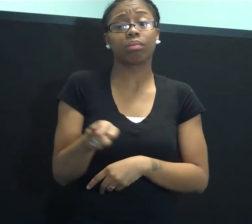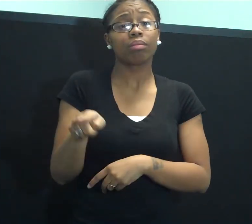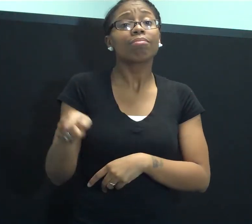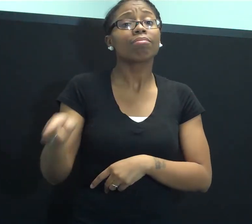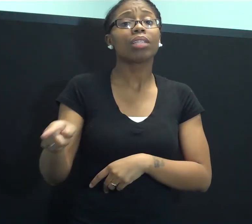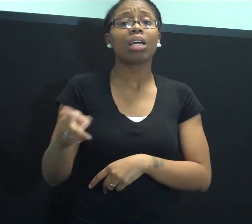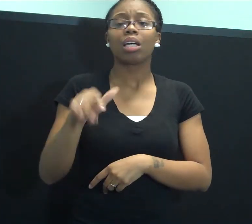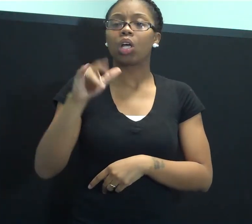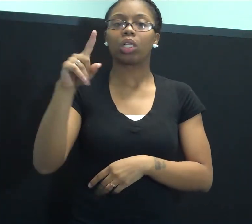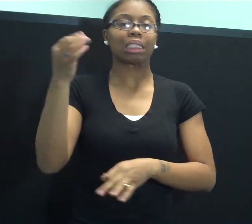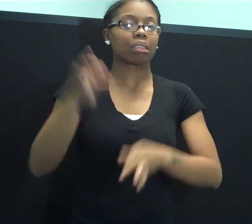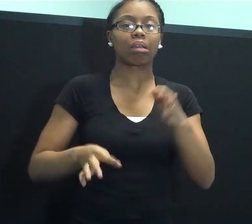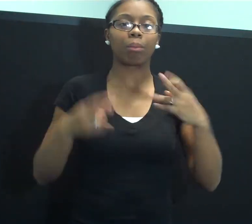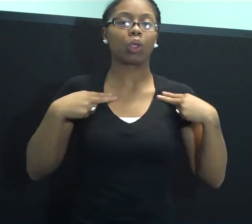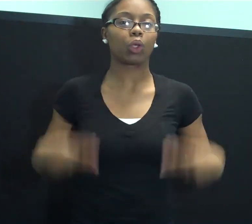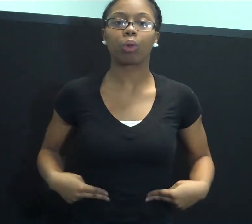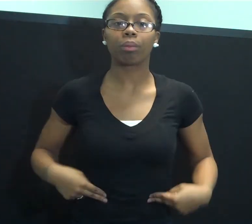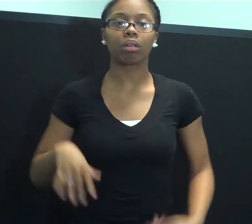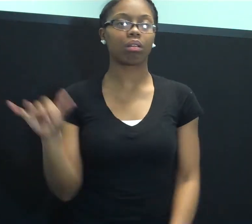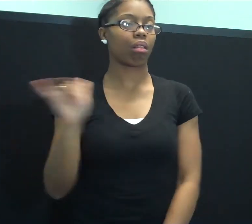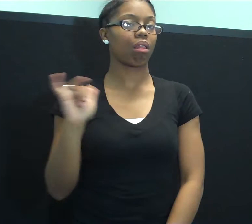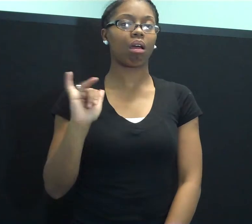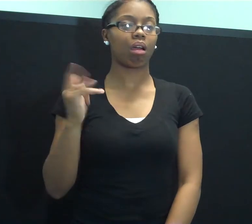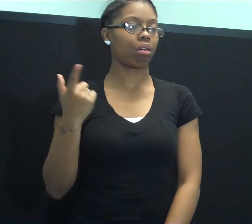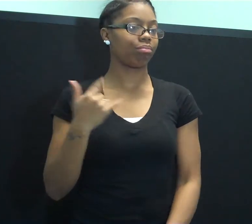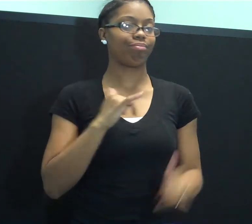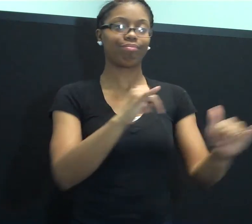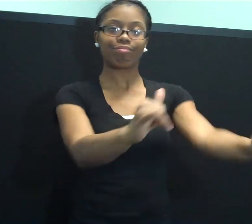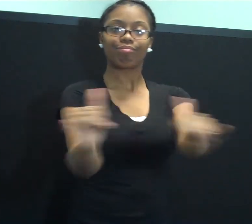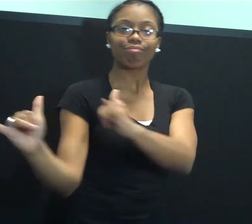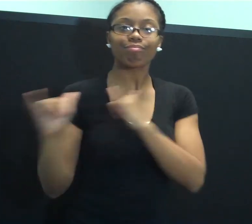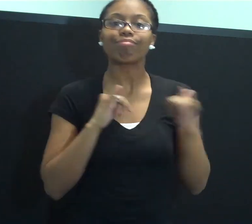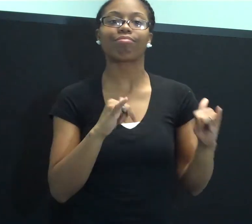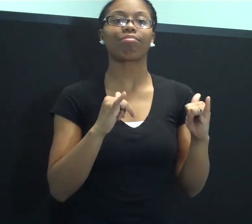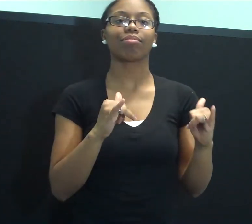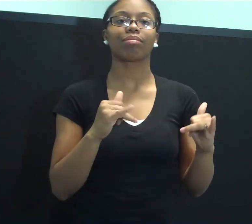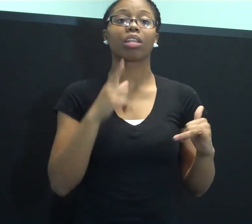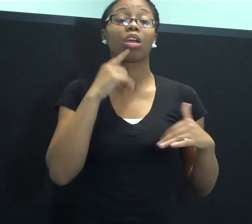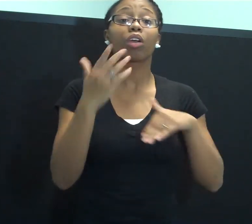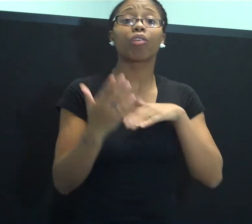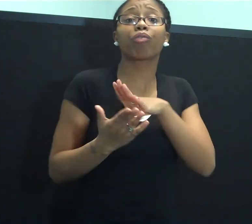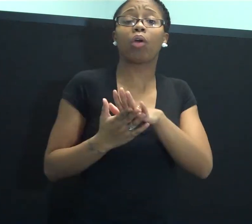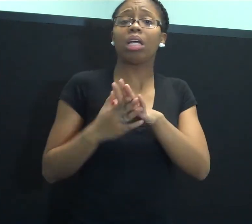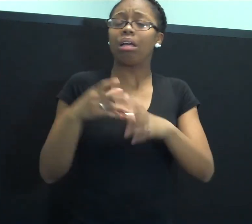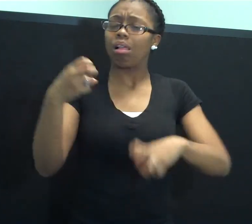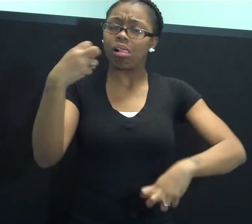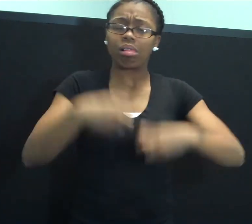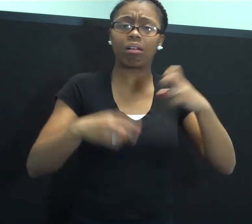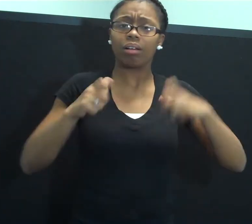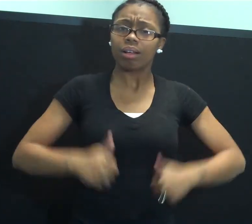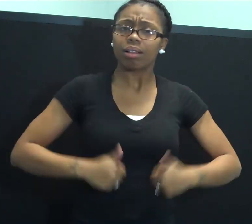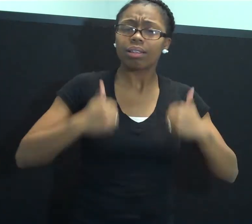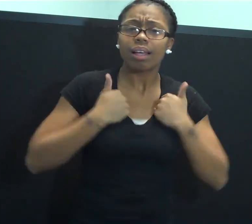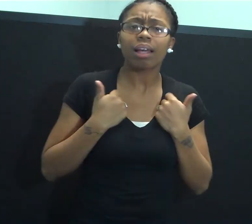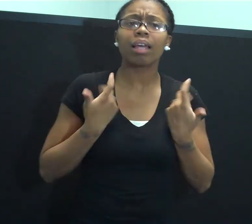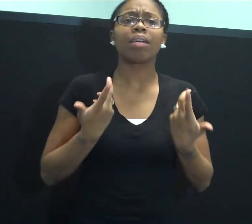being, just like us, who confronted some of the great difficulties of life and worked out a human